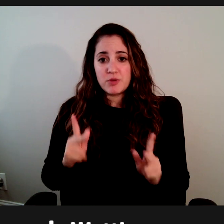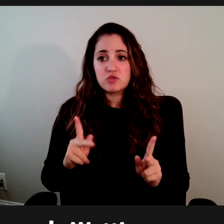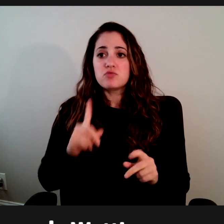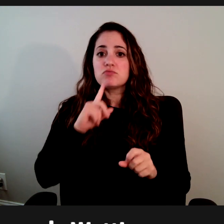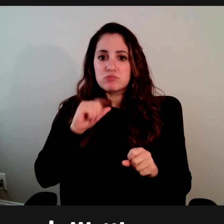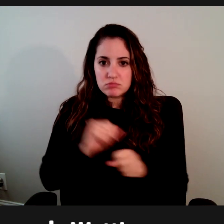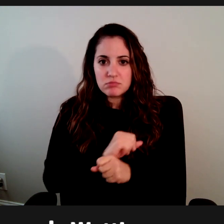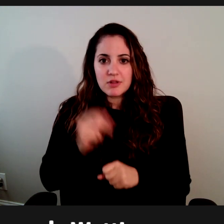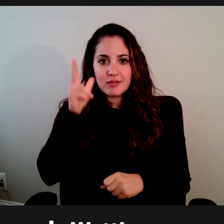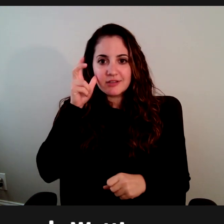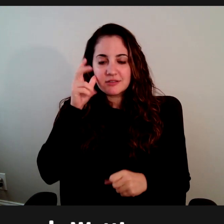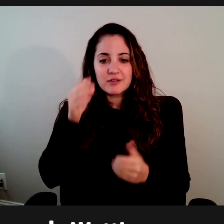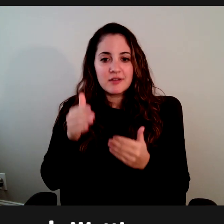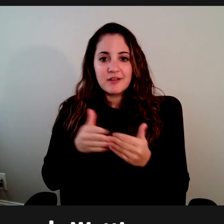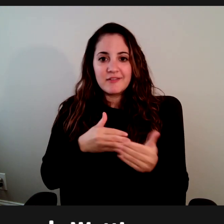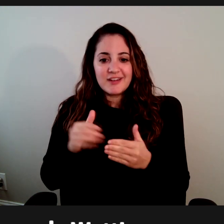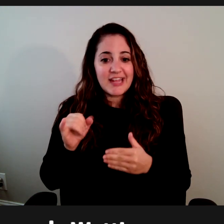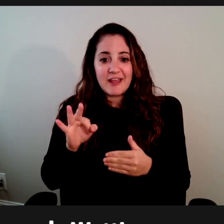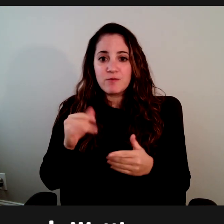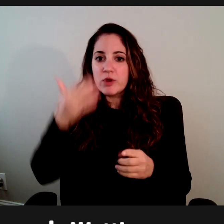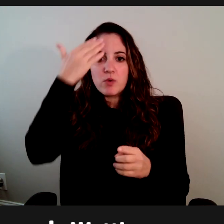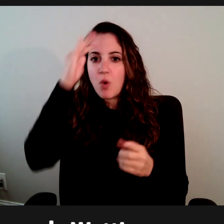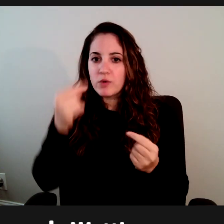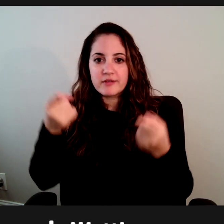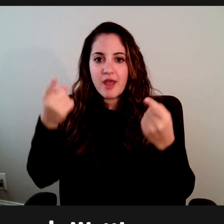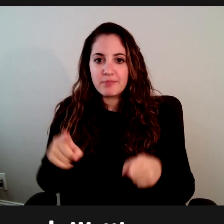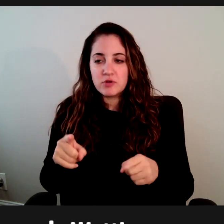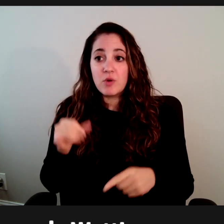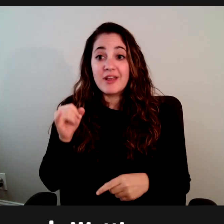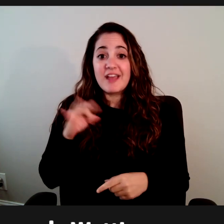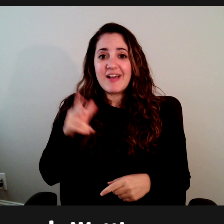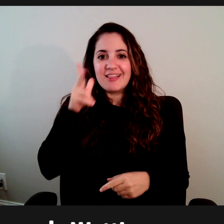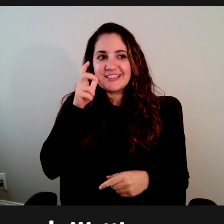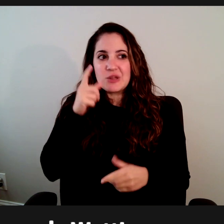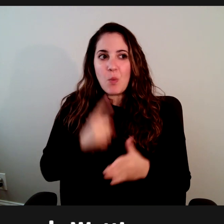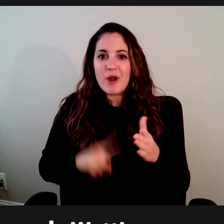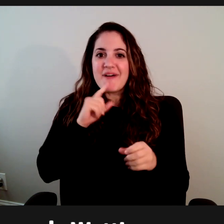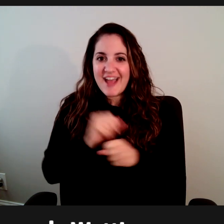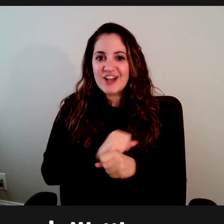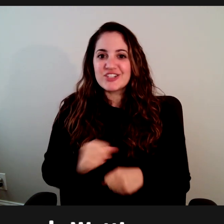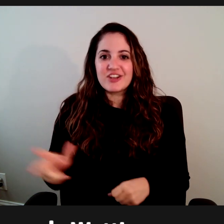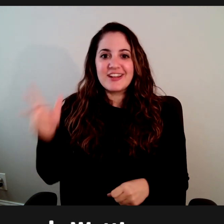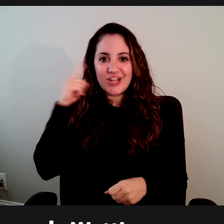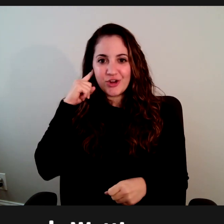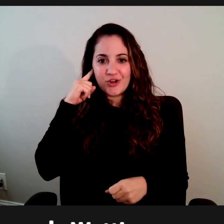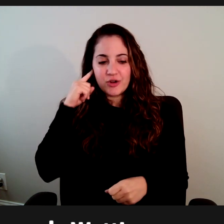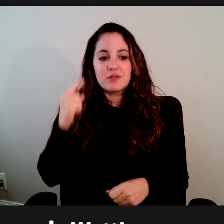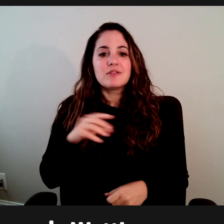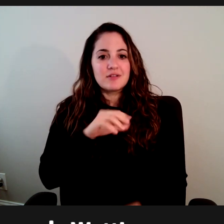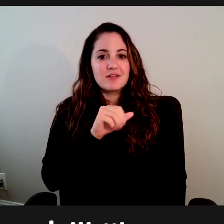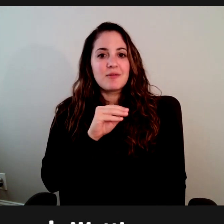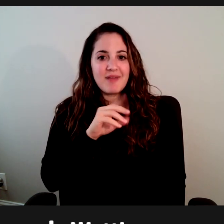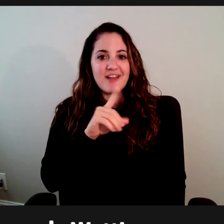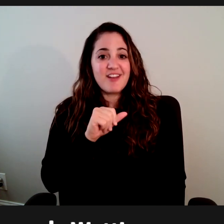permission to listen, even not knowing? It's the hardest thing, I think. If I listen, what am I going to hear? Yeah, I